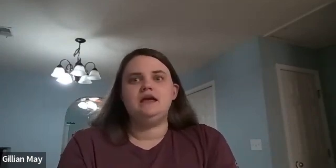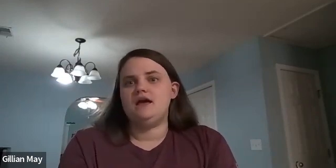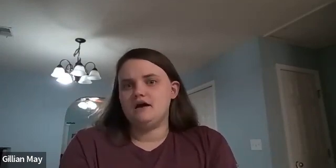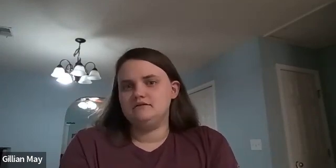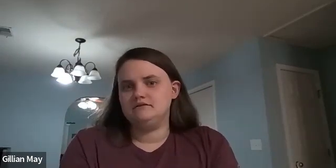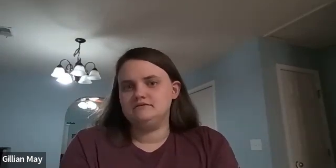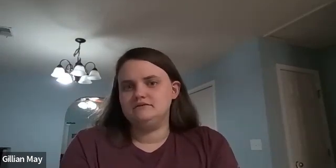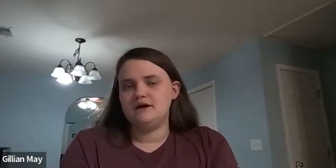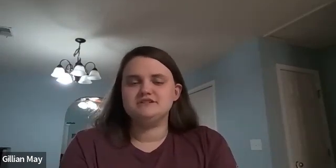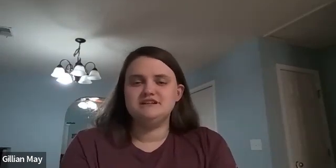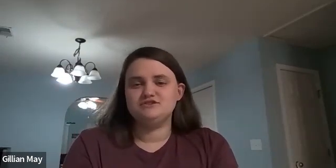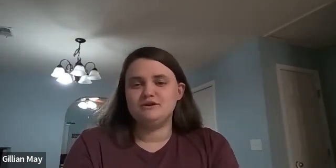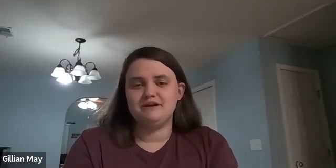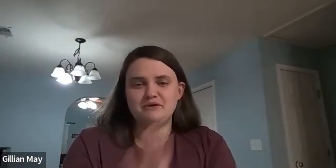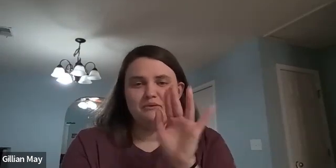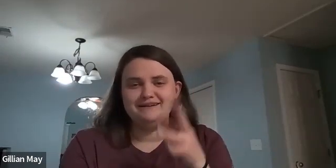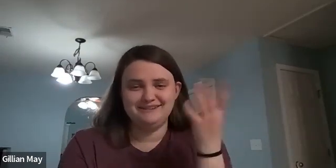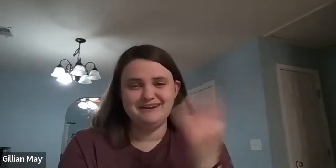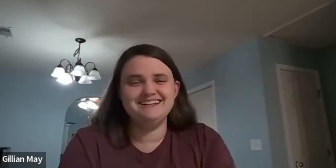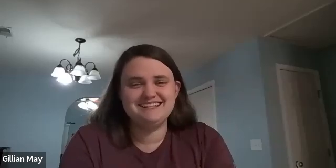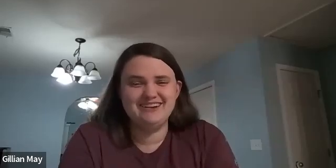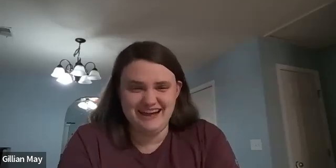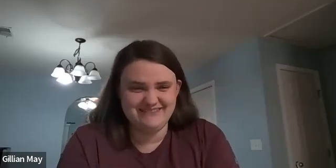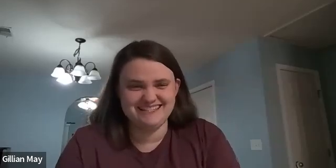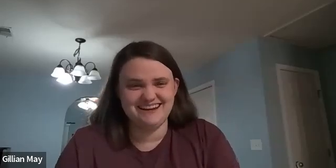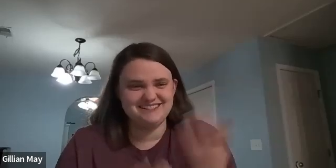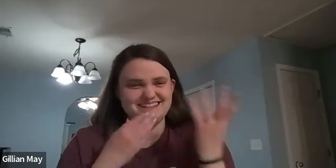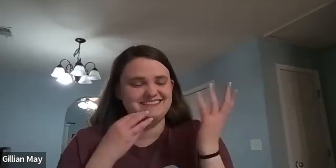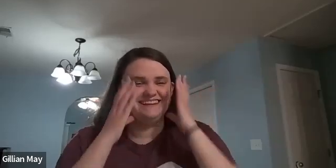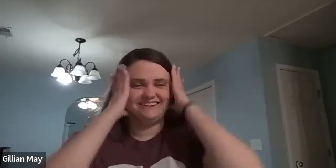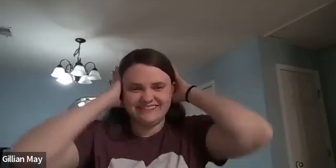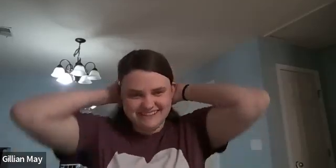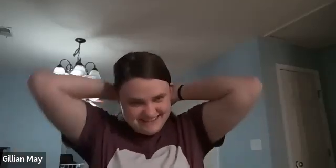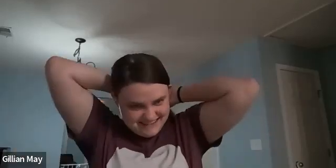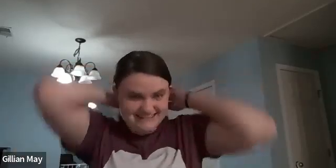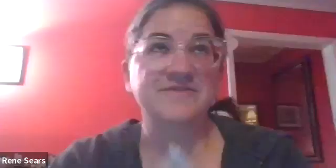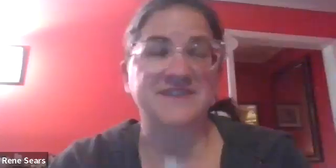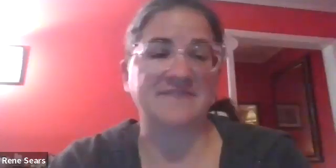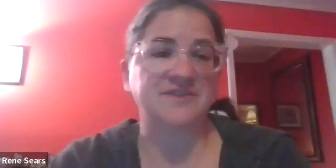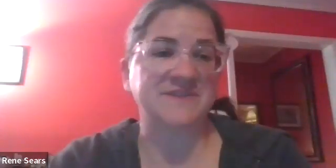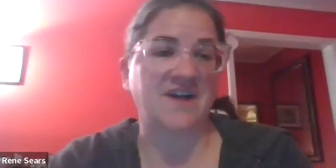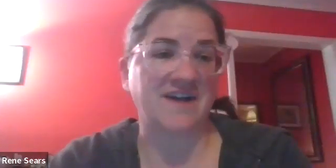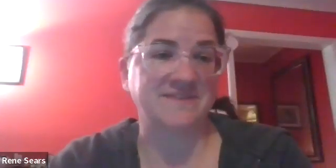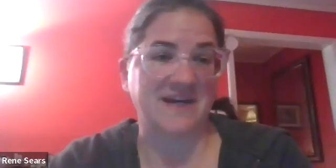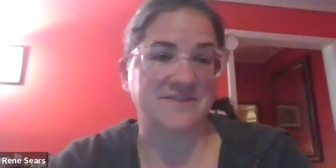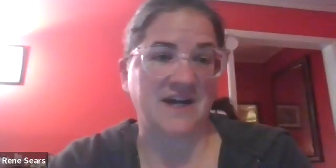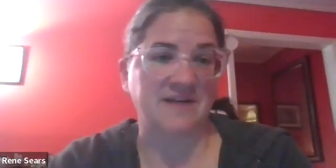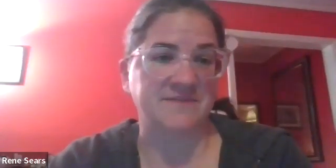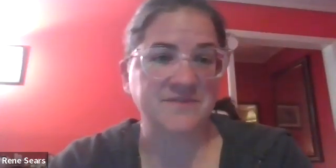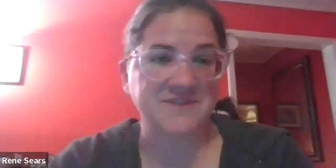Yeah. I was gonna tell a story, but I'm gonna wait. You guys, do you have any signs you guys can think of? Oh, this after we talked about the food